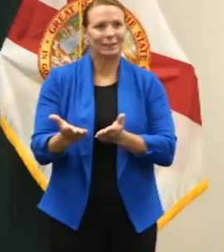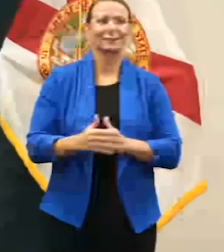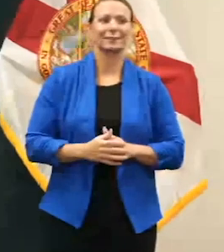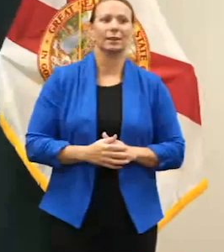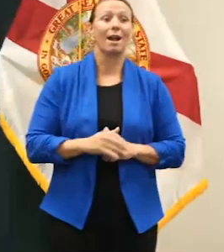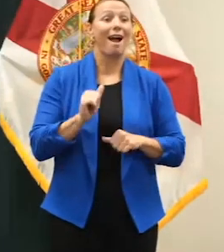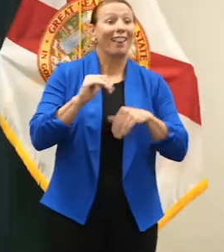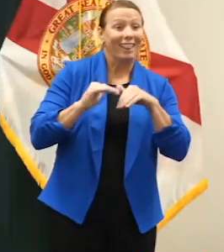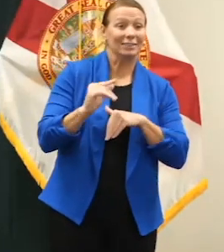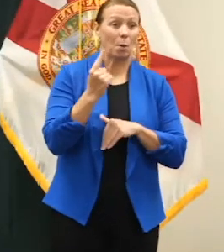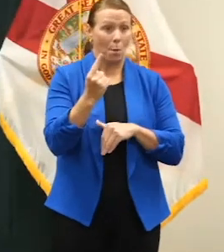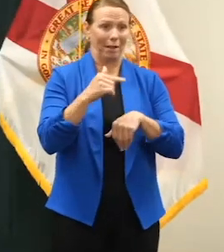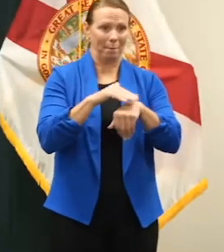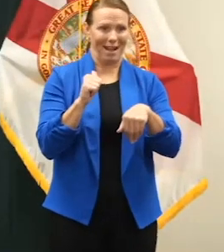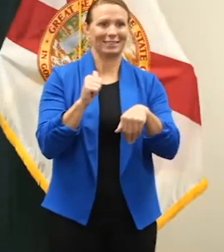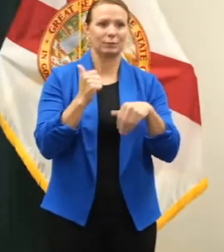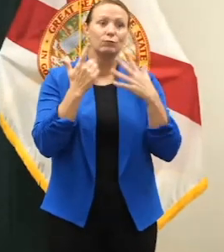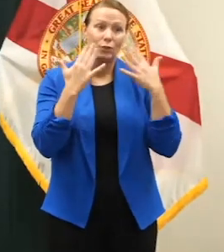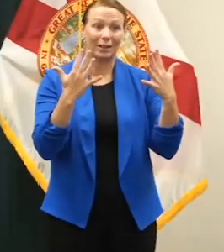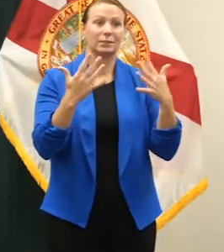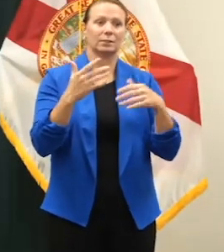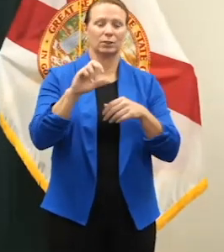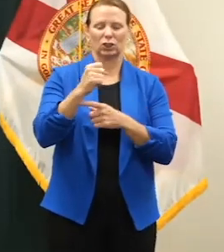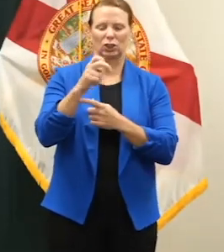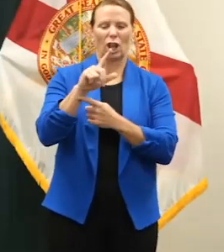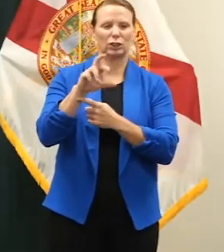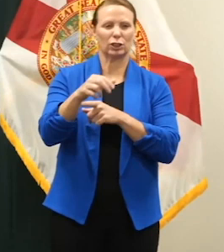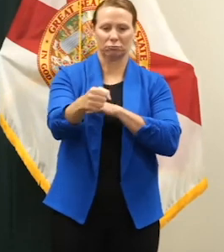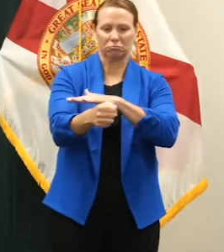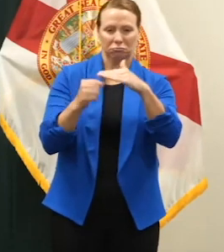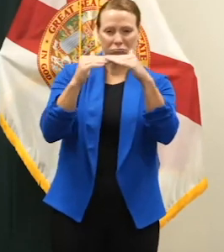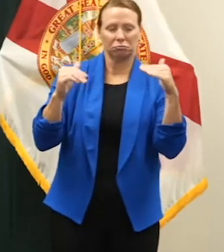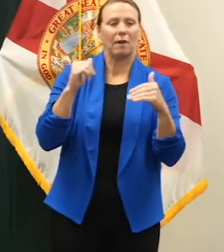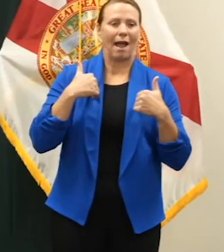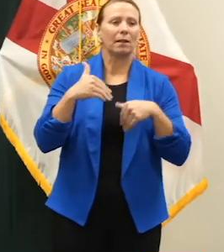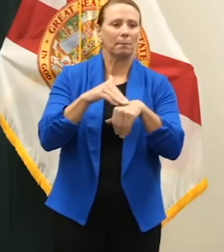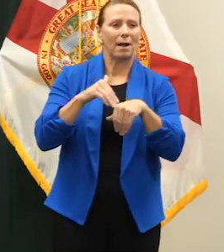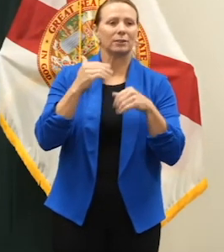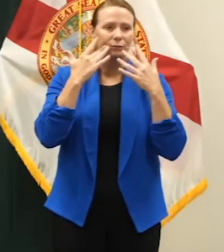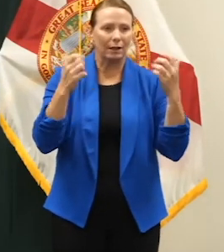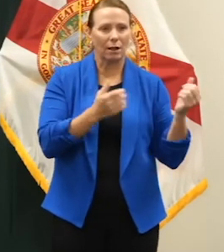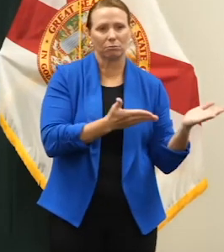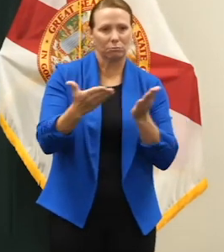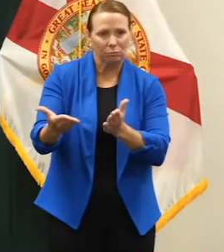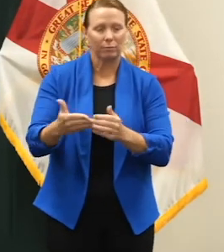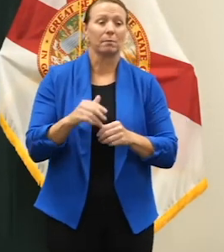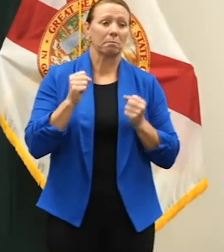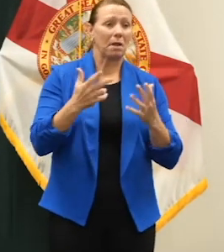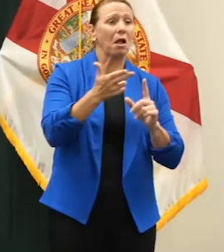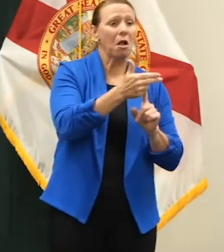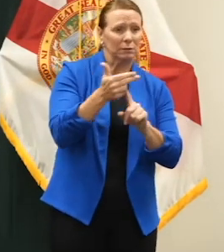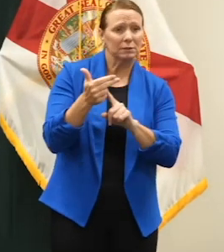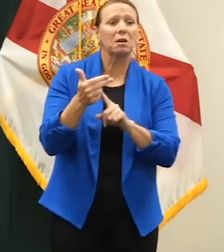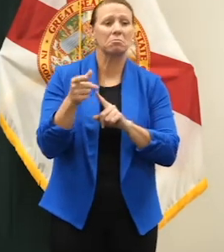pet-friendly shelter in each county, and you can travel to that shelter with your pets. Many hotels may also choose to be more